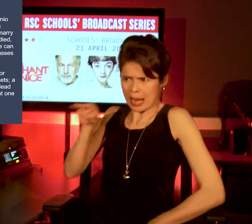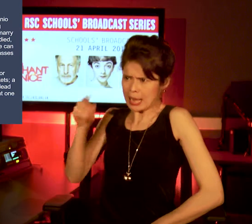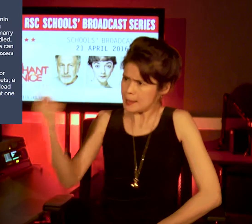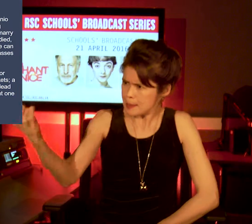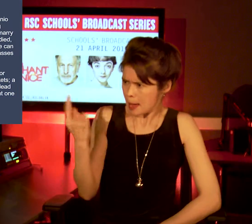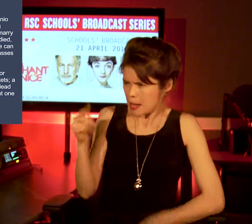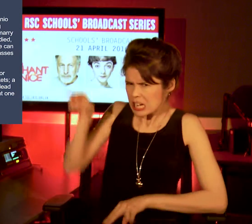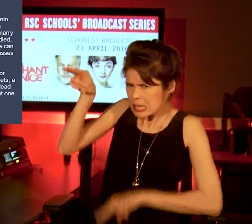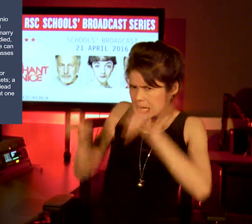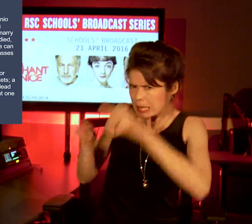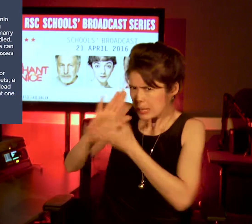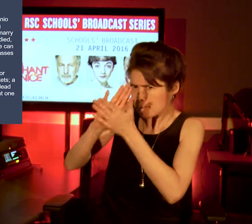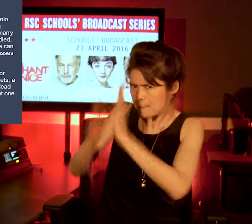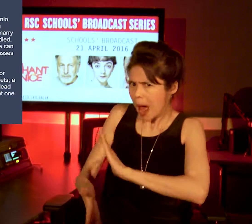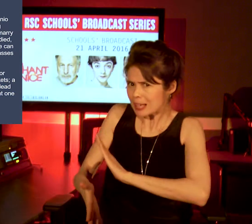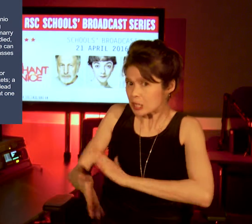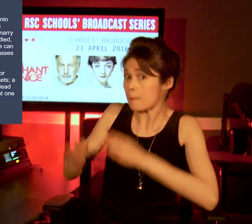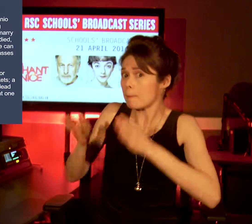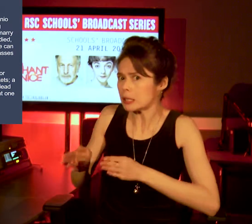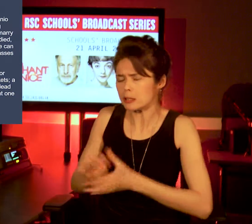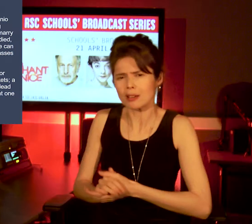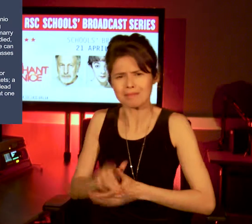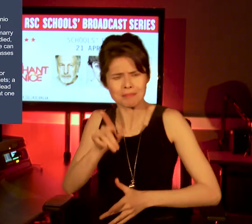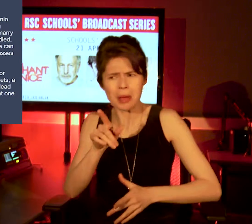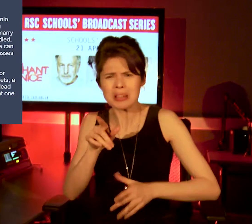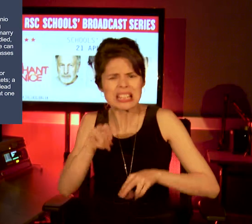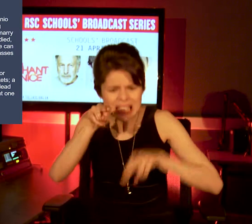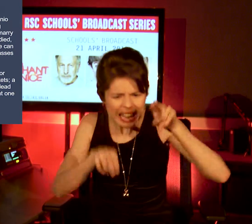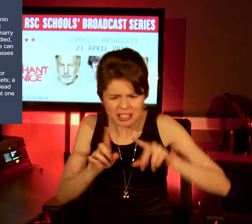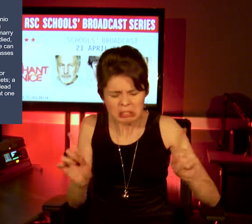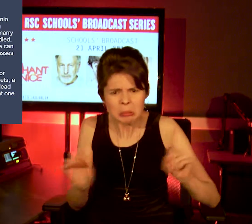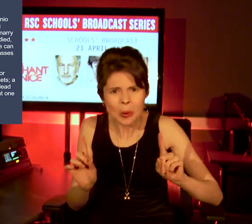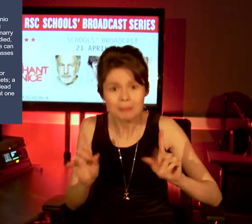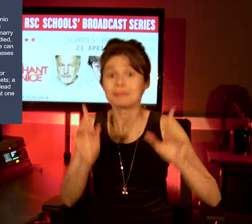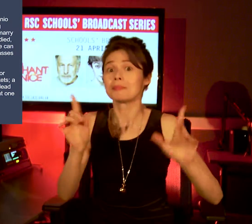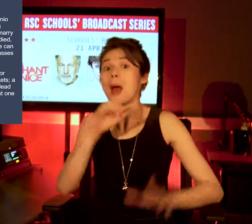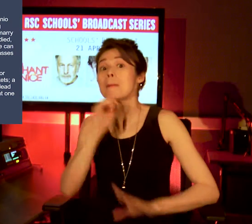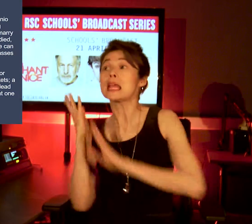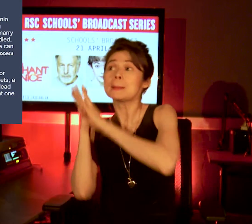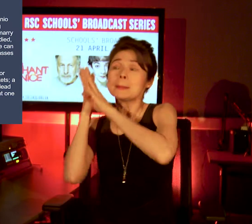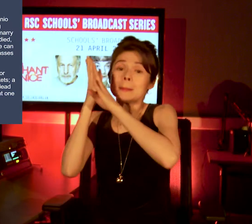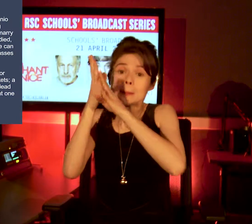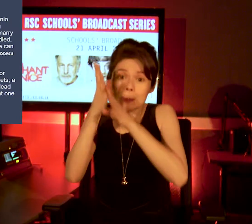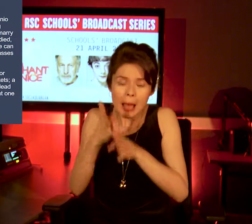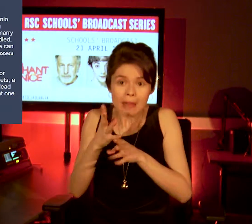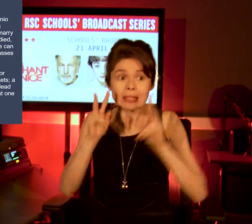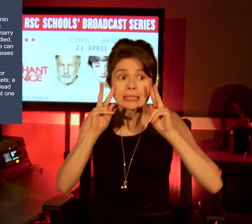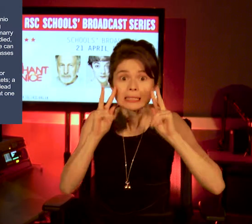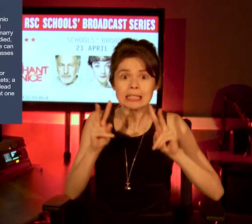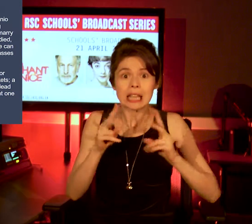only marry the man who passes a test. Now, the test involves each